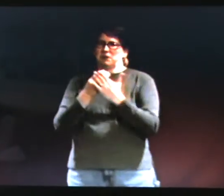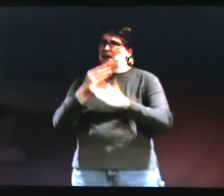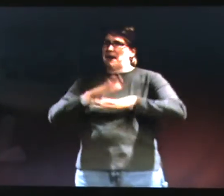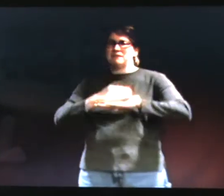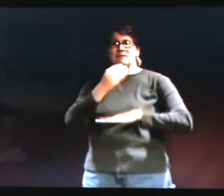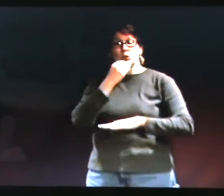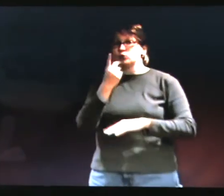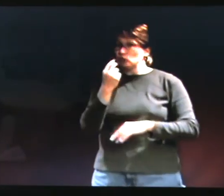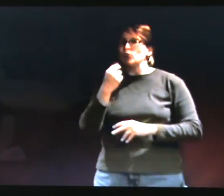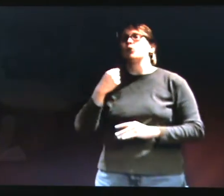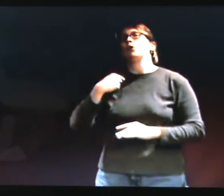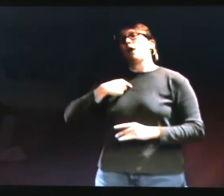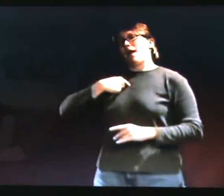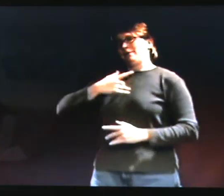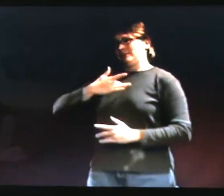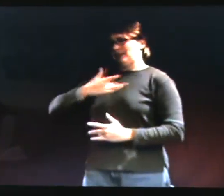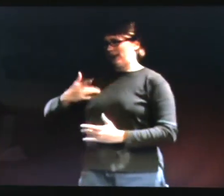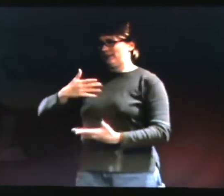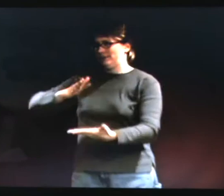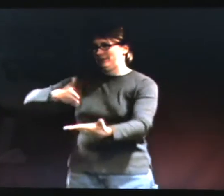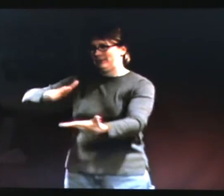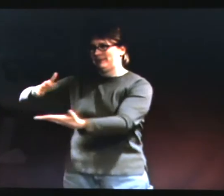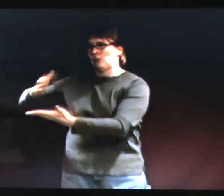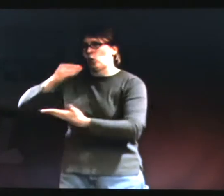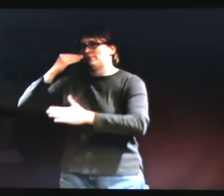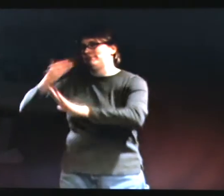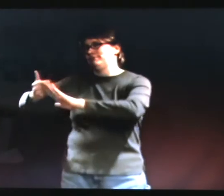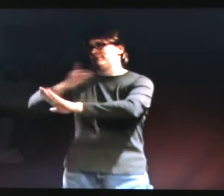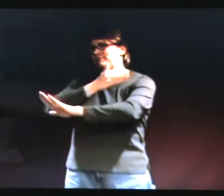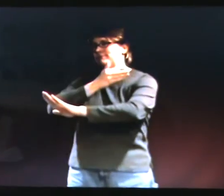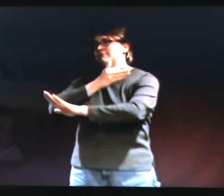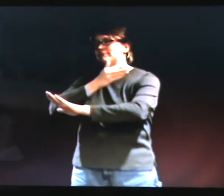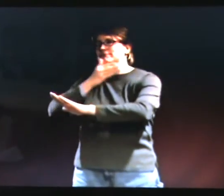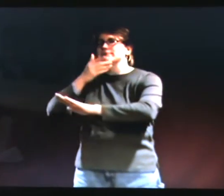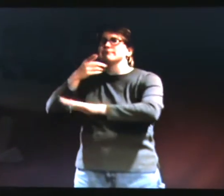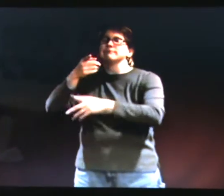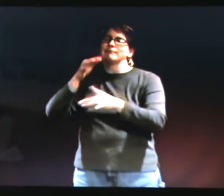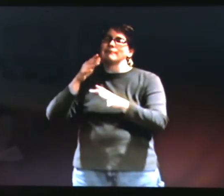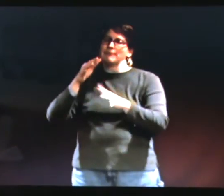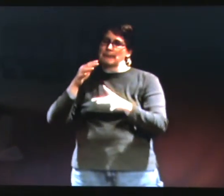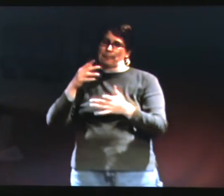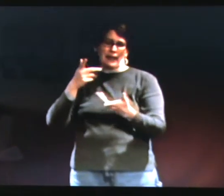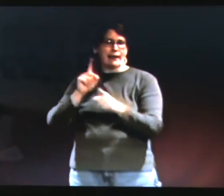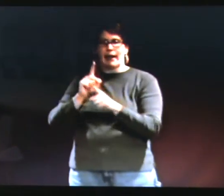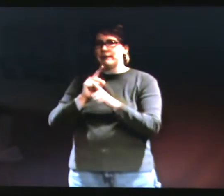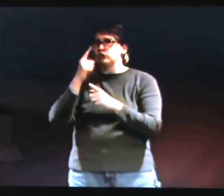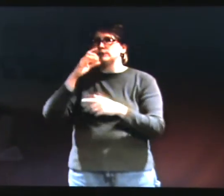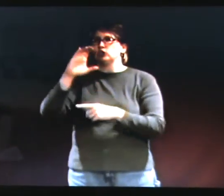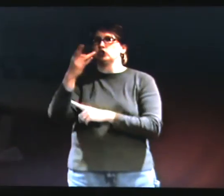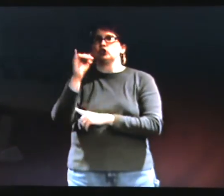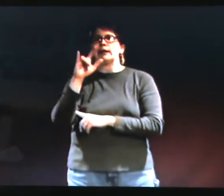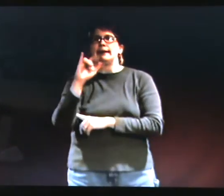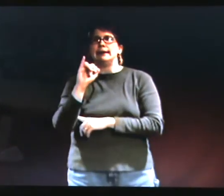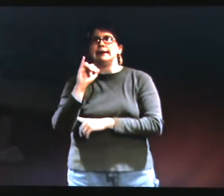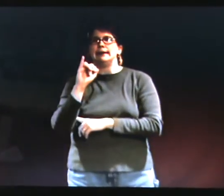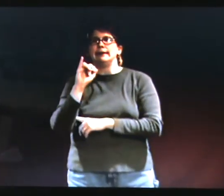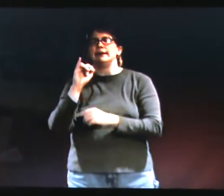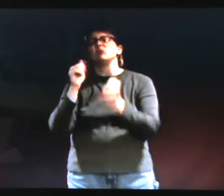to spend that much money on food. So I cook it at home before we leave. Like, for example,